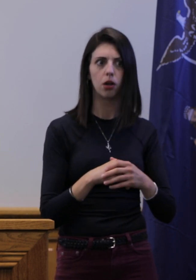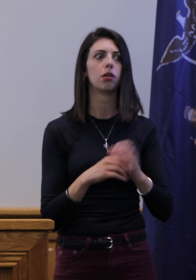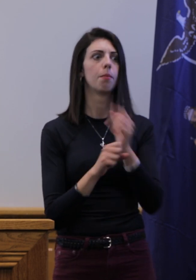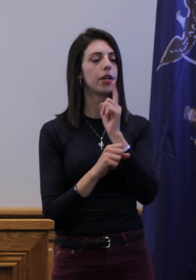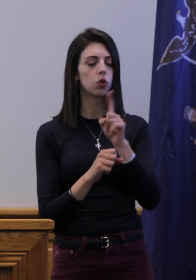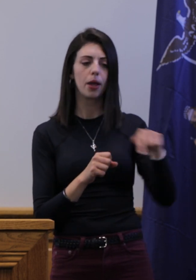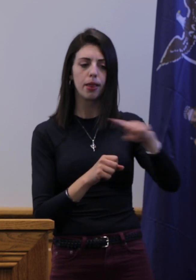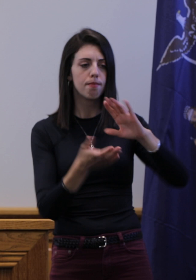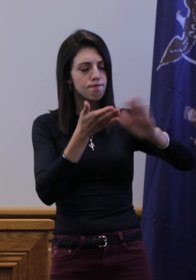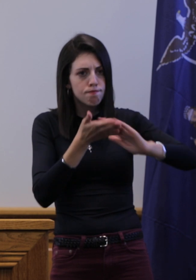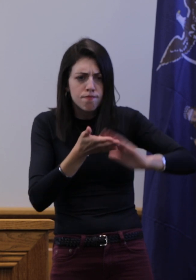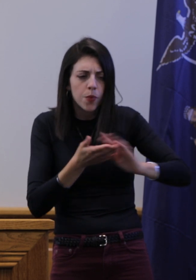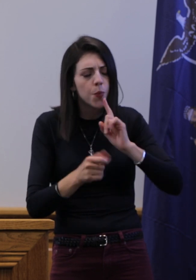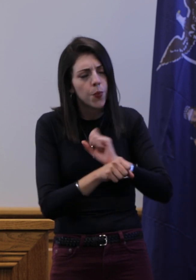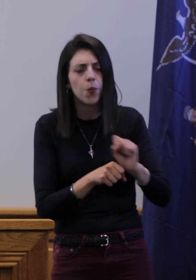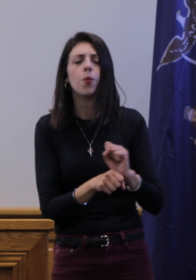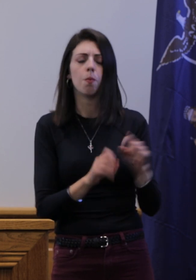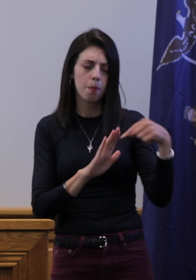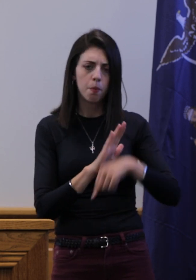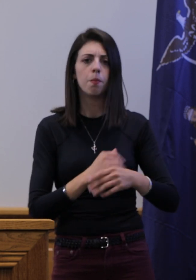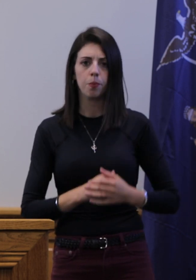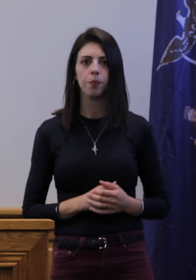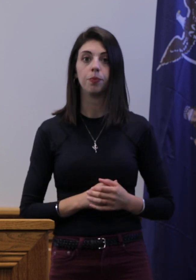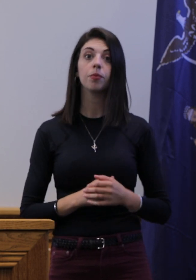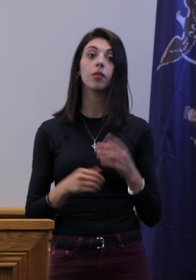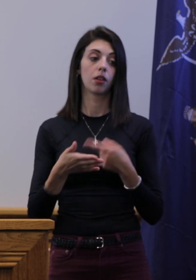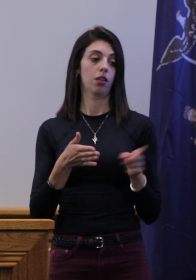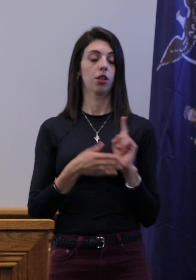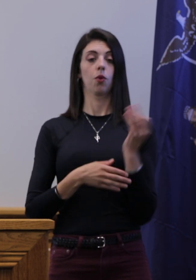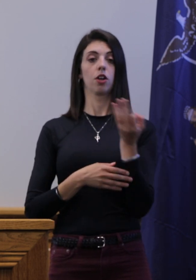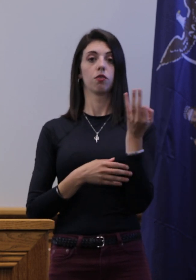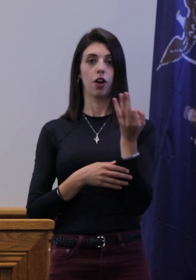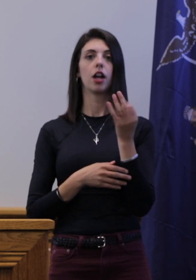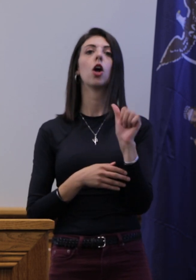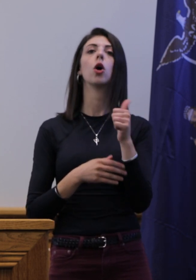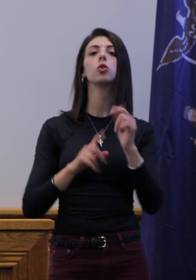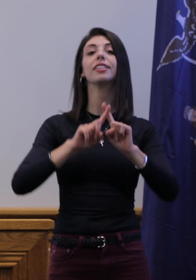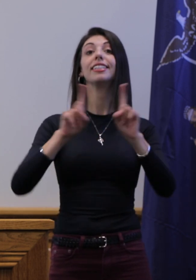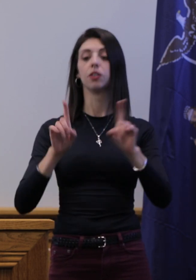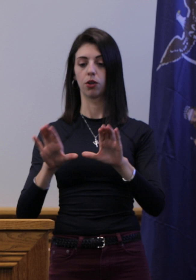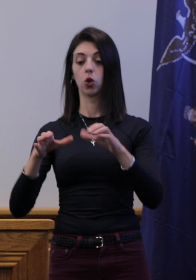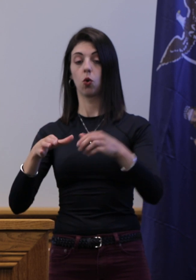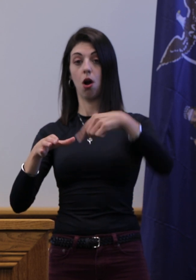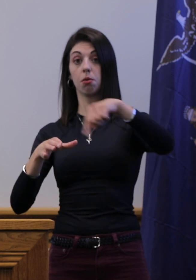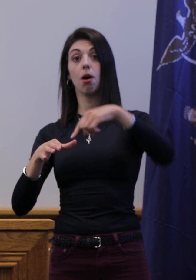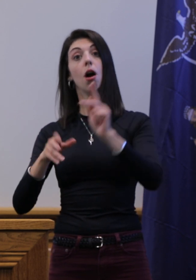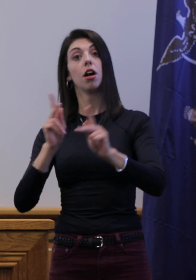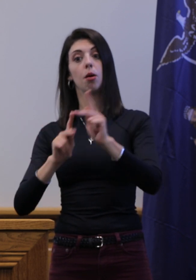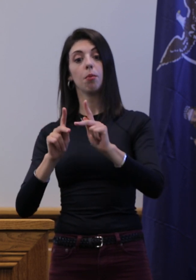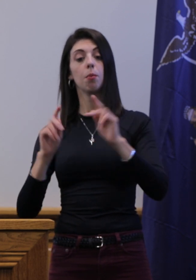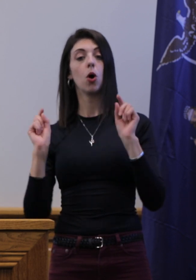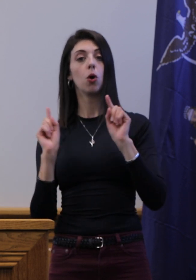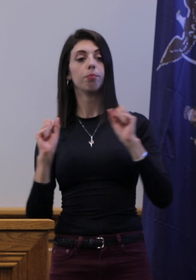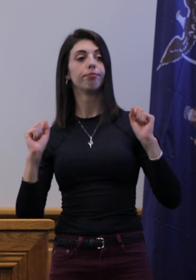protocols. Last Friday, we also reported a cluster of cases reported to people attending a